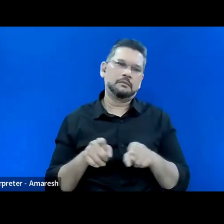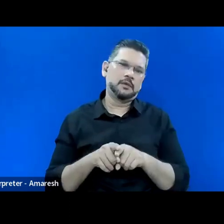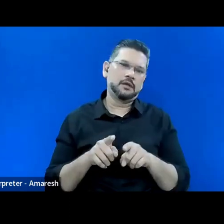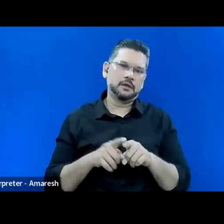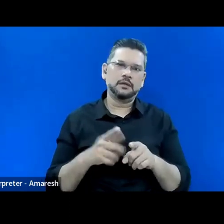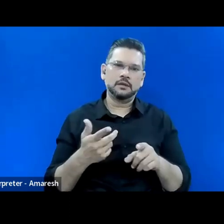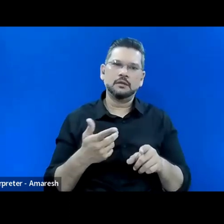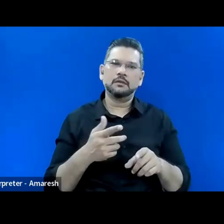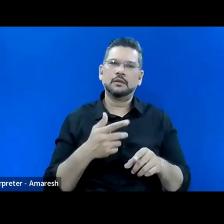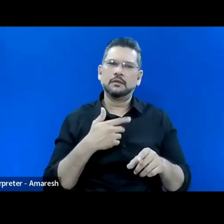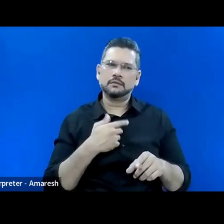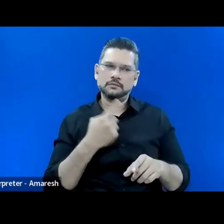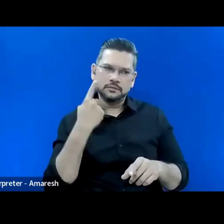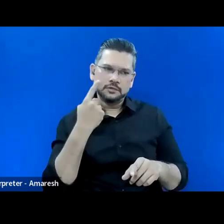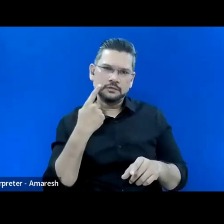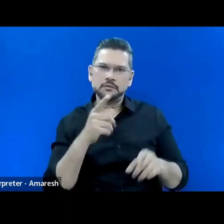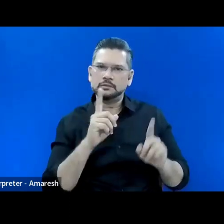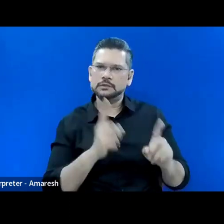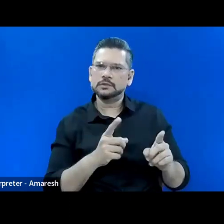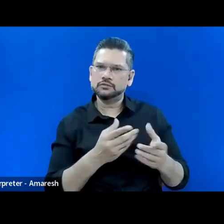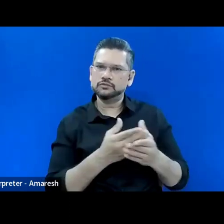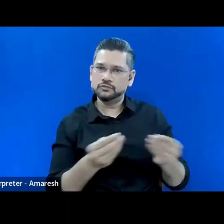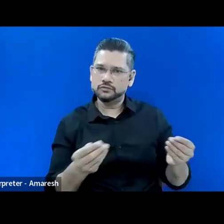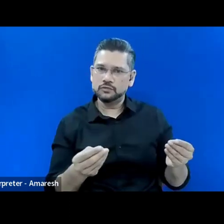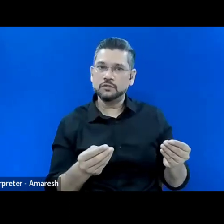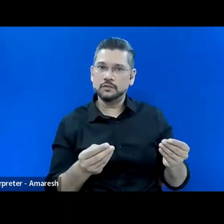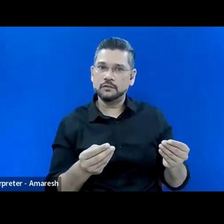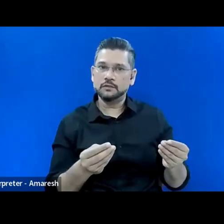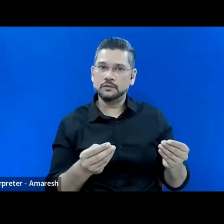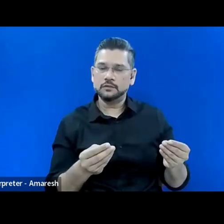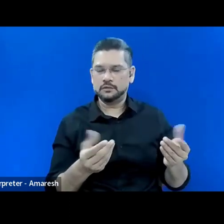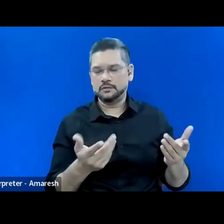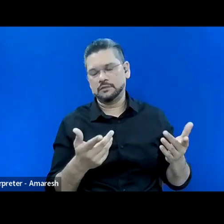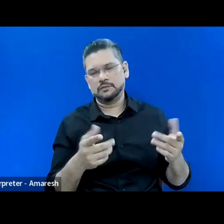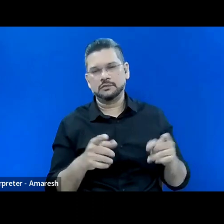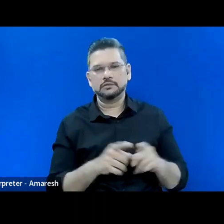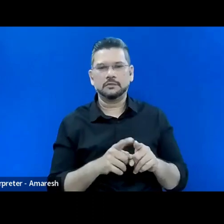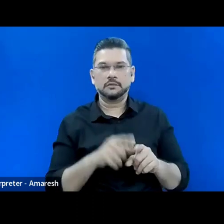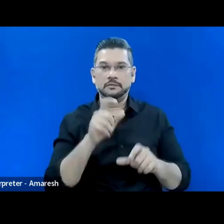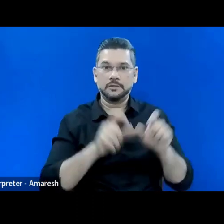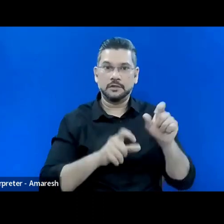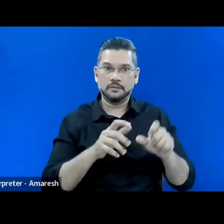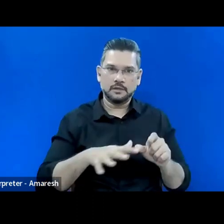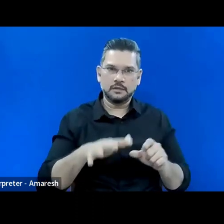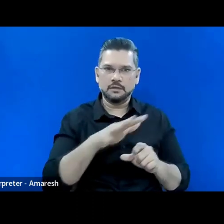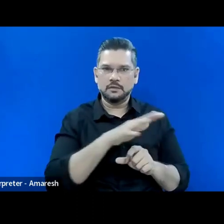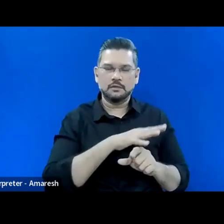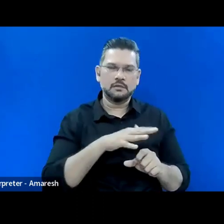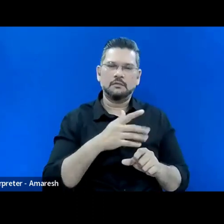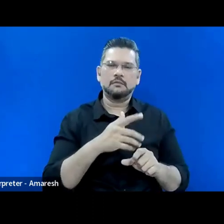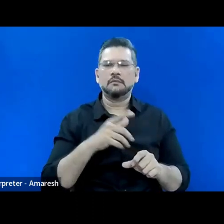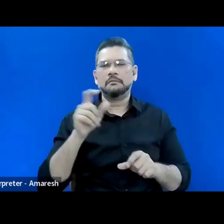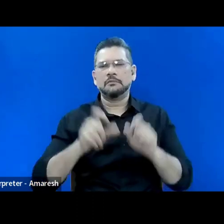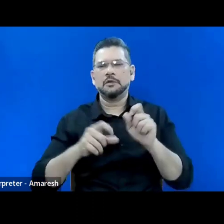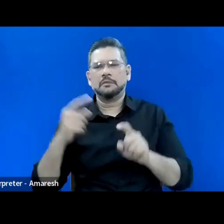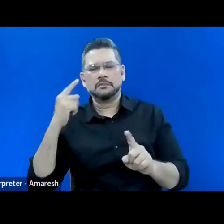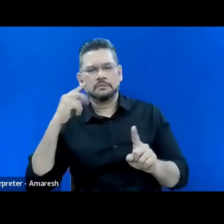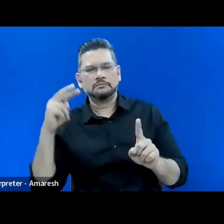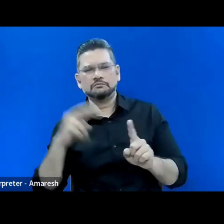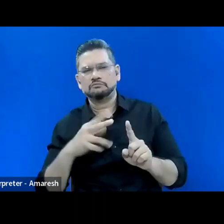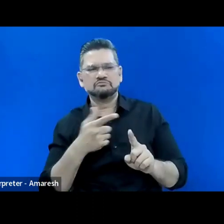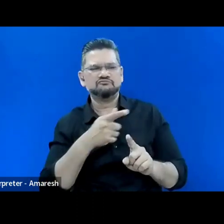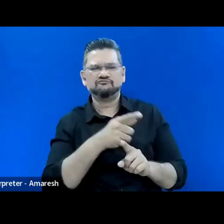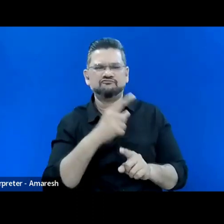stories, we're painting women with psychosocial disabilities as inherently violent, unable to be wives, unable to be mothers, unable to